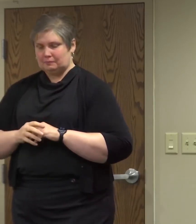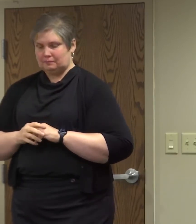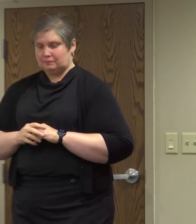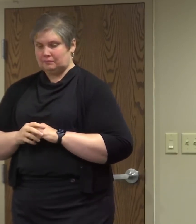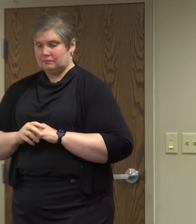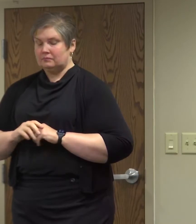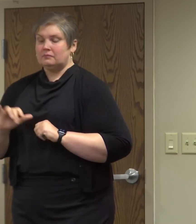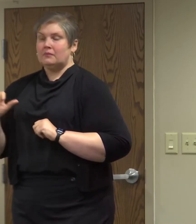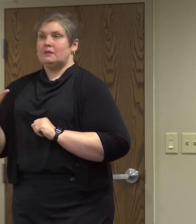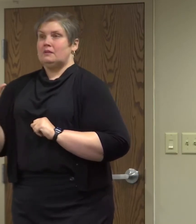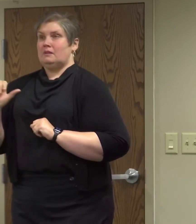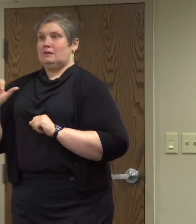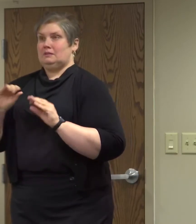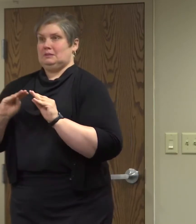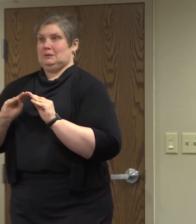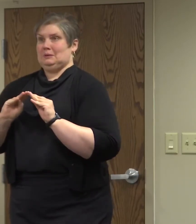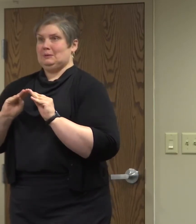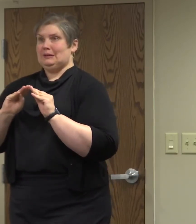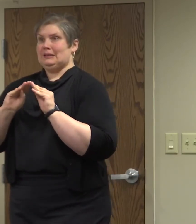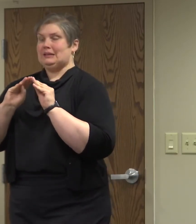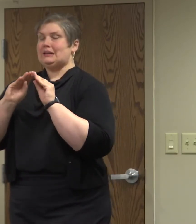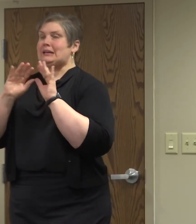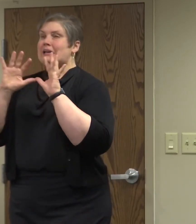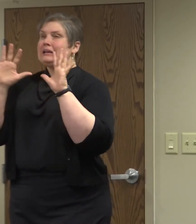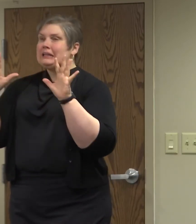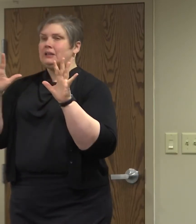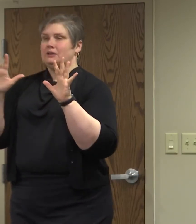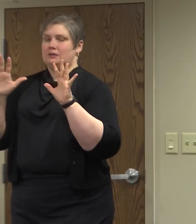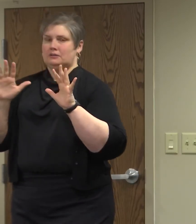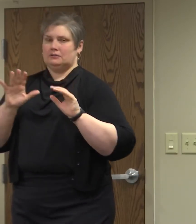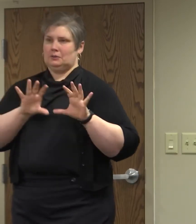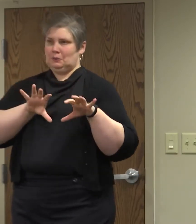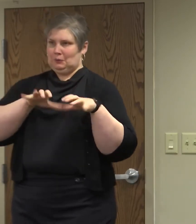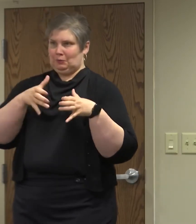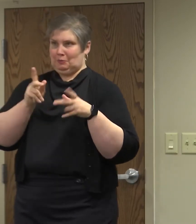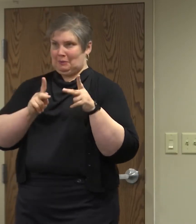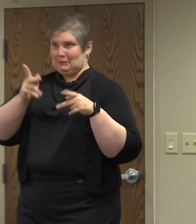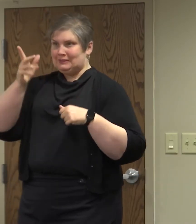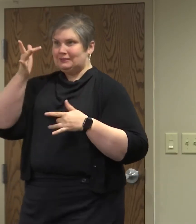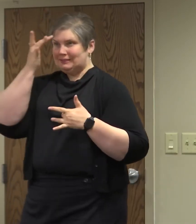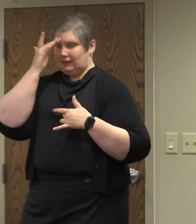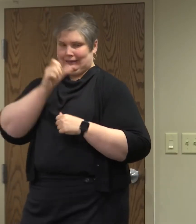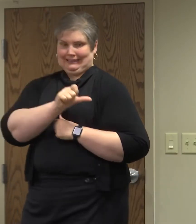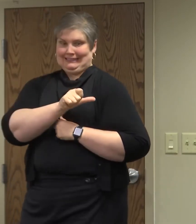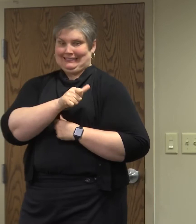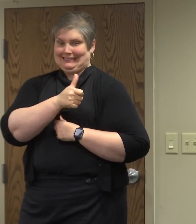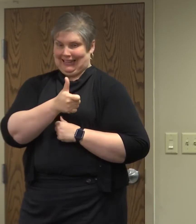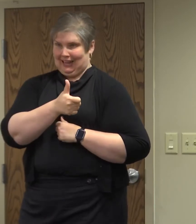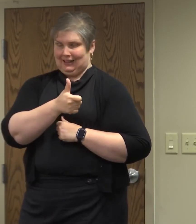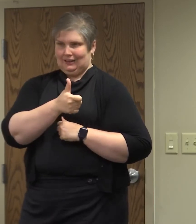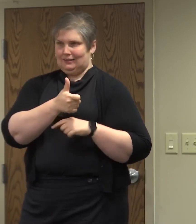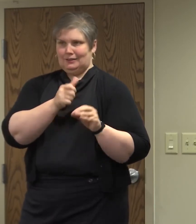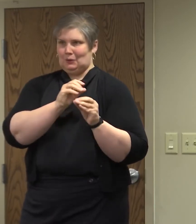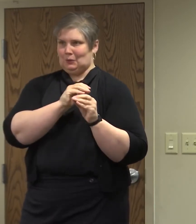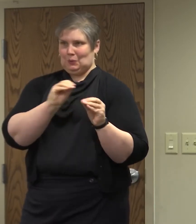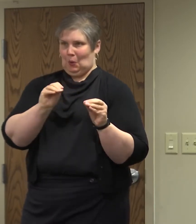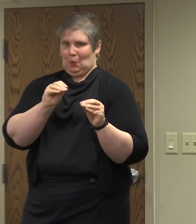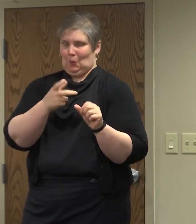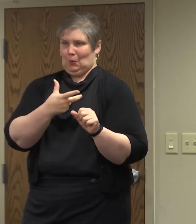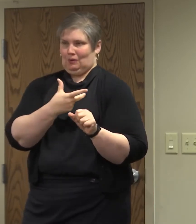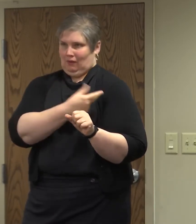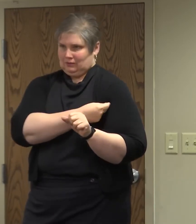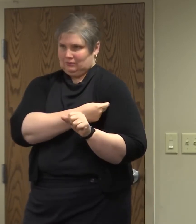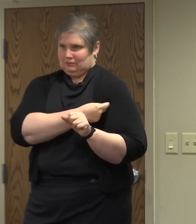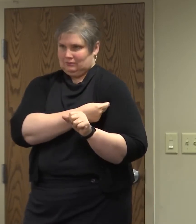and clear that it's 10-to-1 those who are getting COVID. 10 being those who